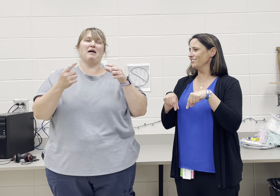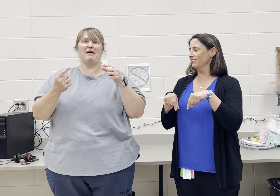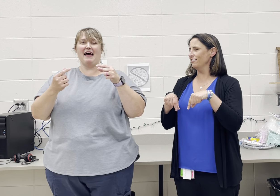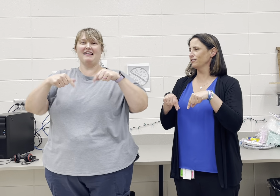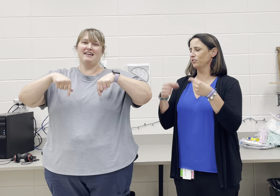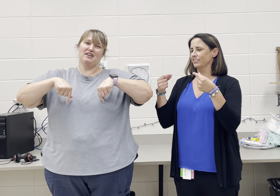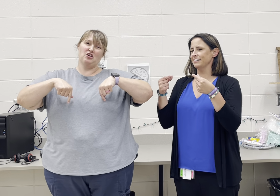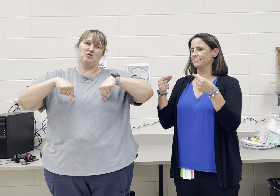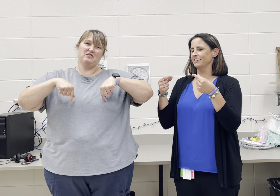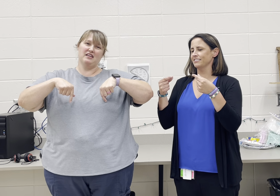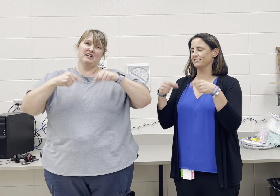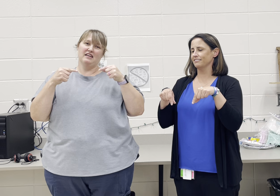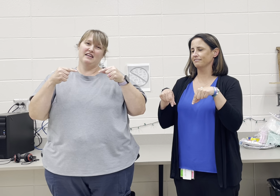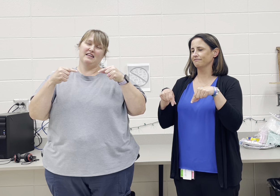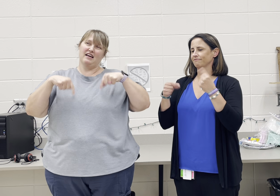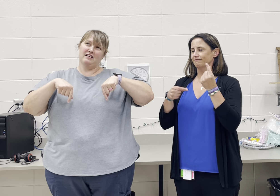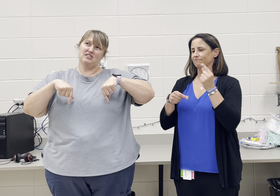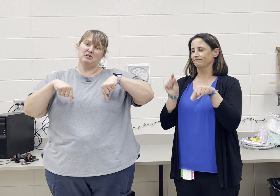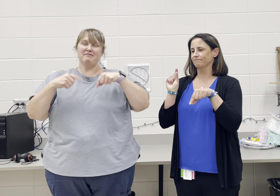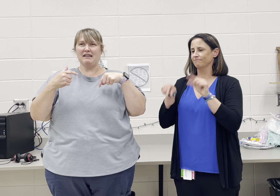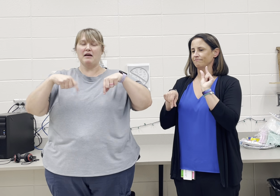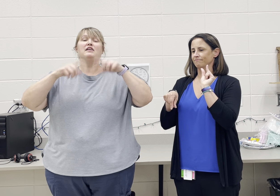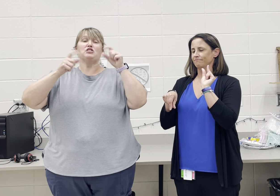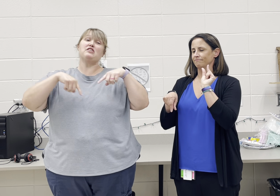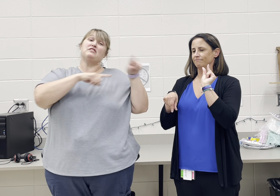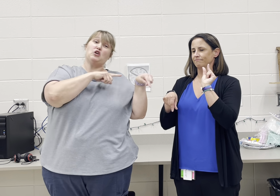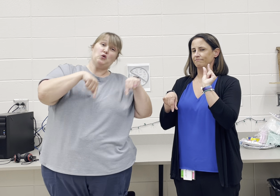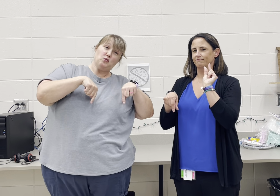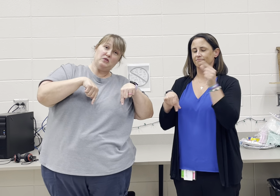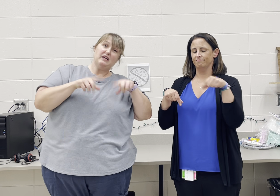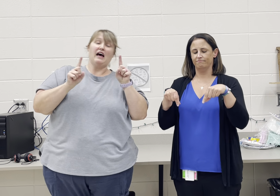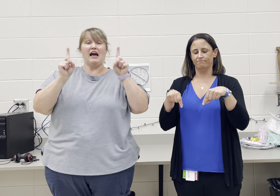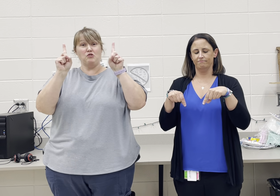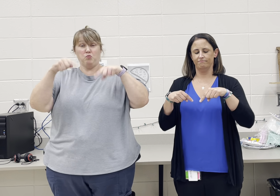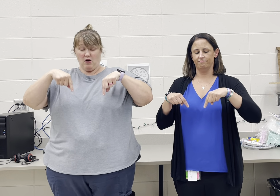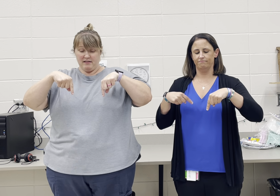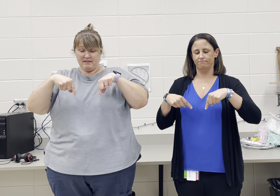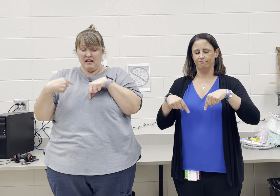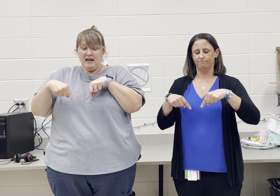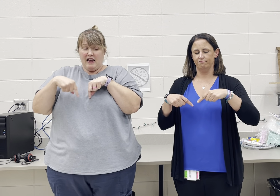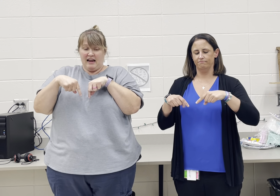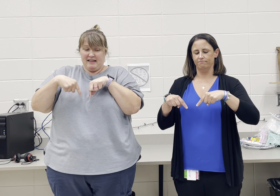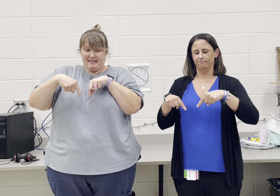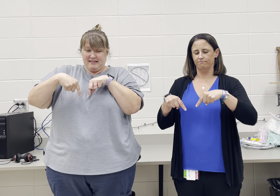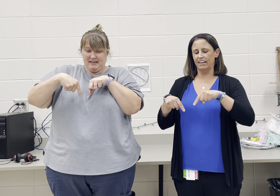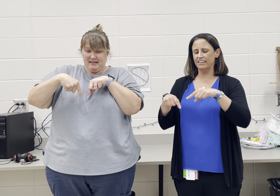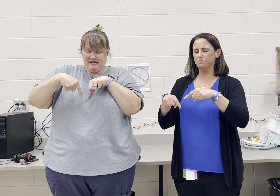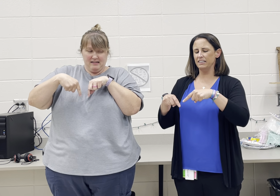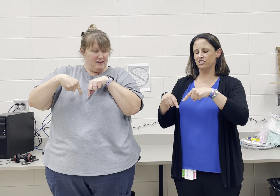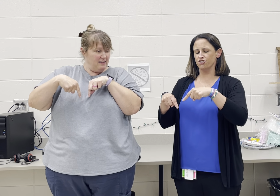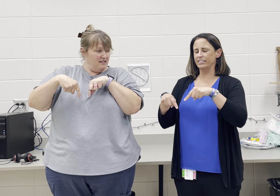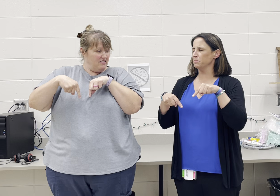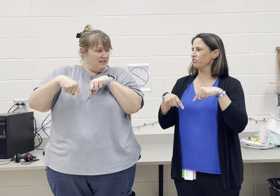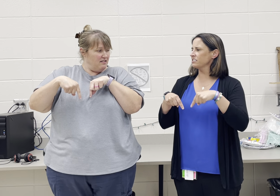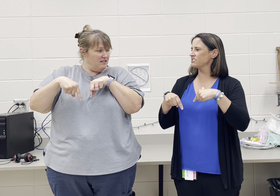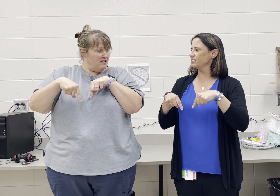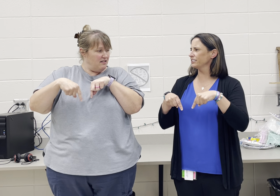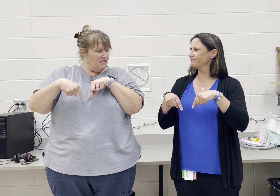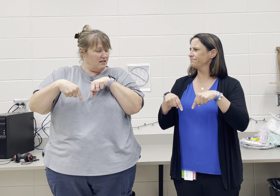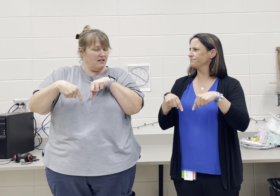bad. know. Well, because that's Q's. this. Yeah, G. Anyway, she uses Q's. I use 1s. And it's, I guess it strains my wrist to do it. I